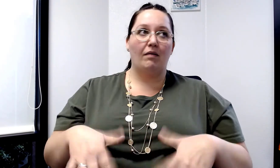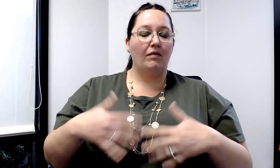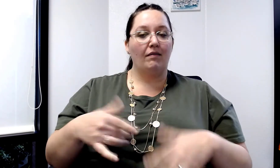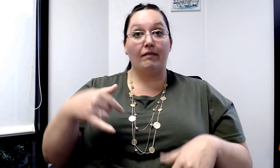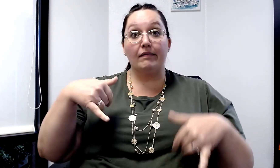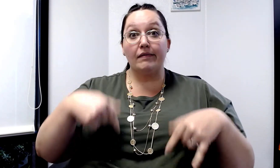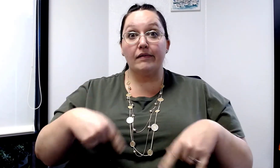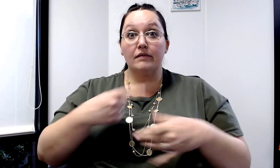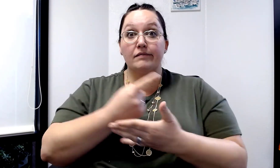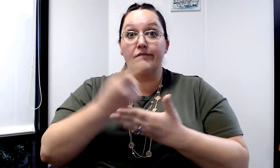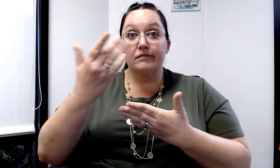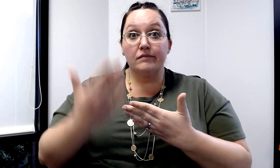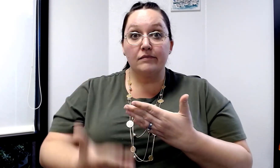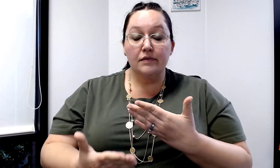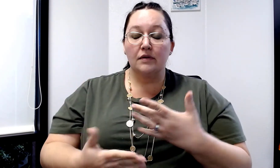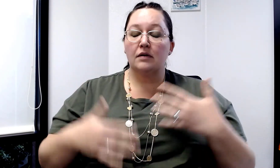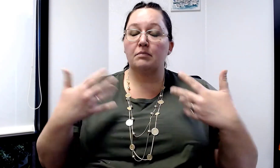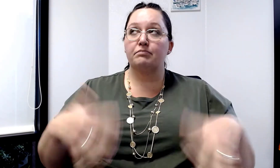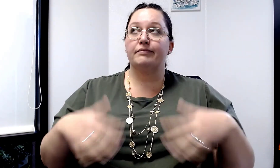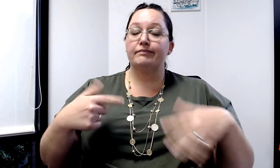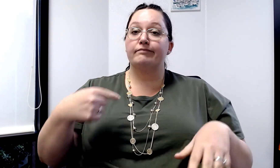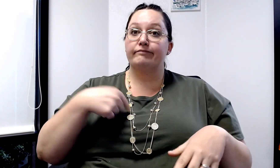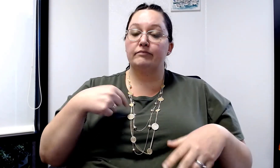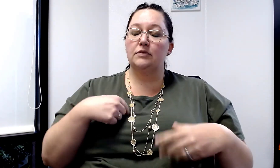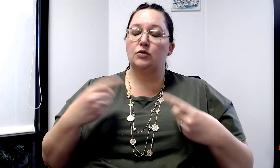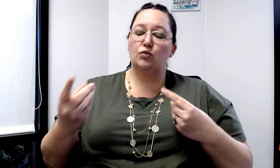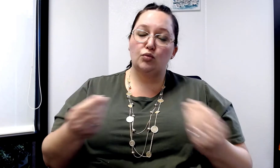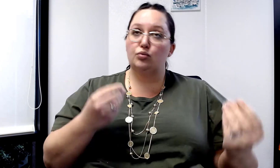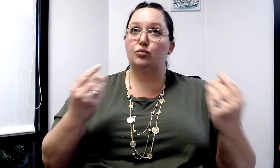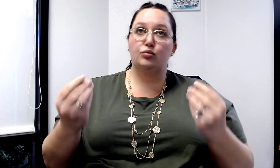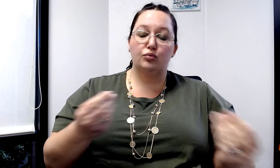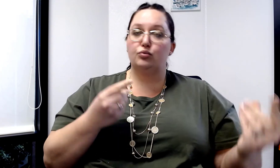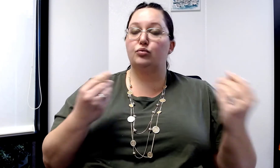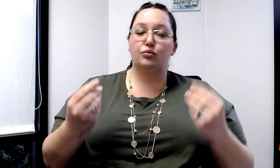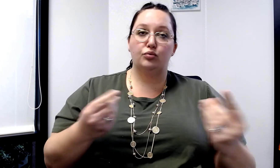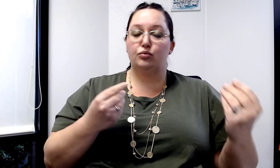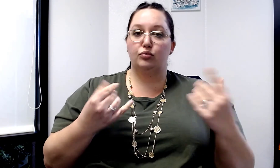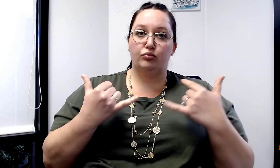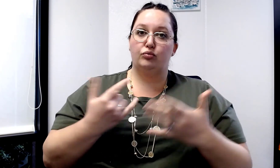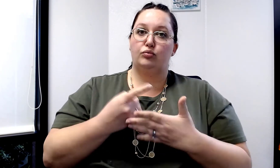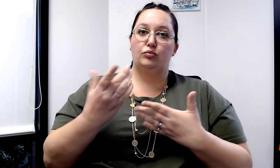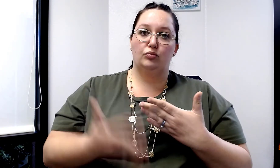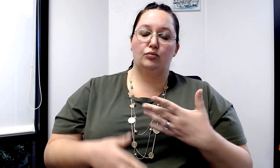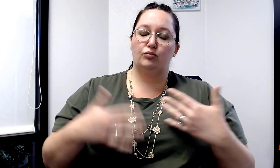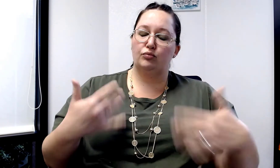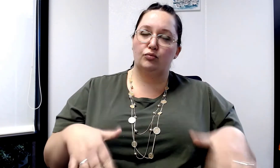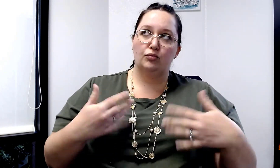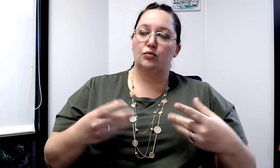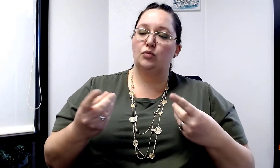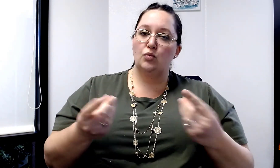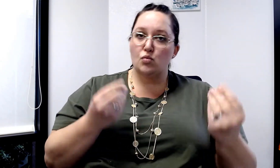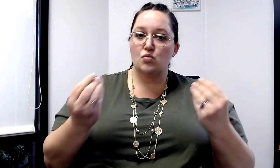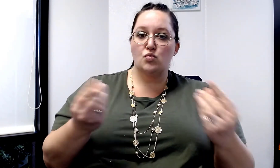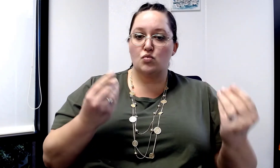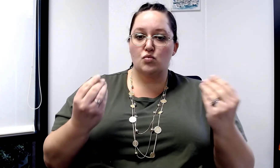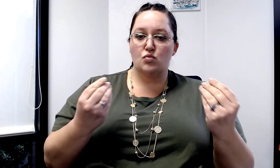This can be used as well in not the context of a question, but for example, this weekend I have a whole bunch